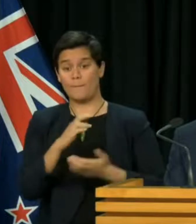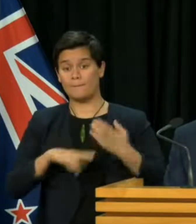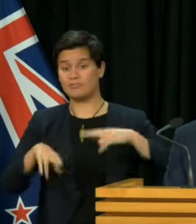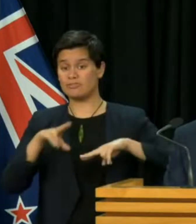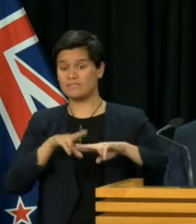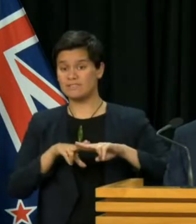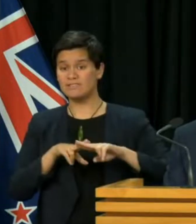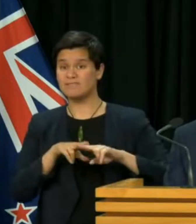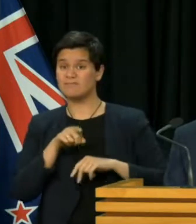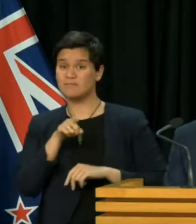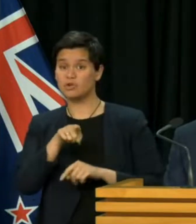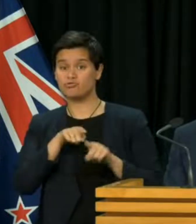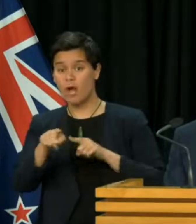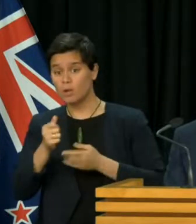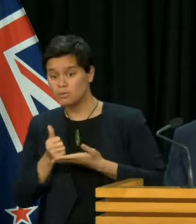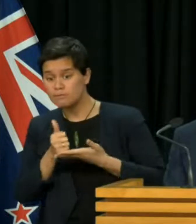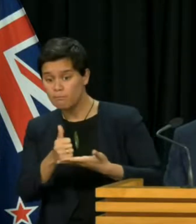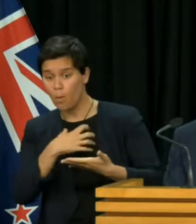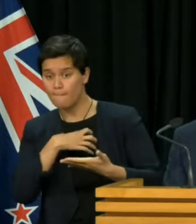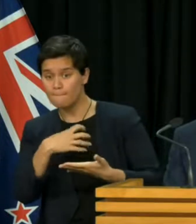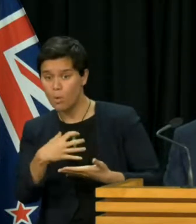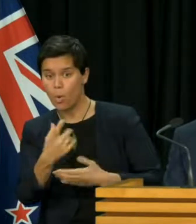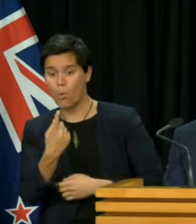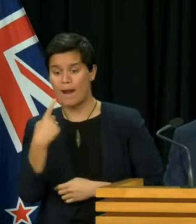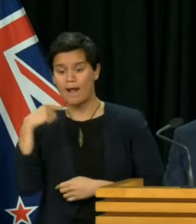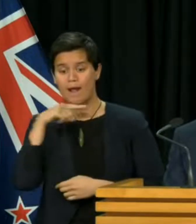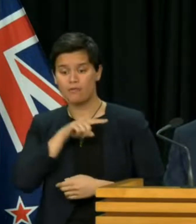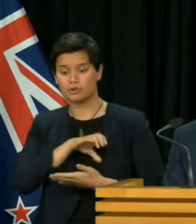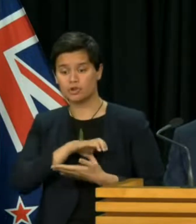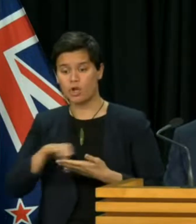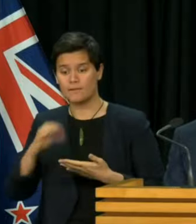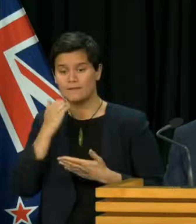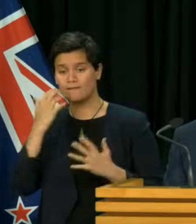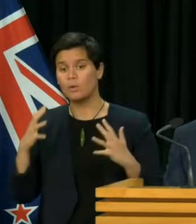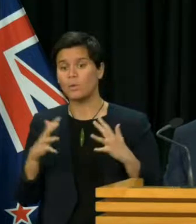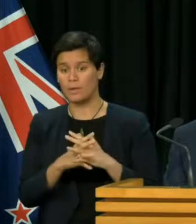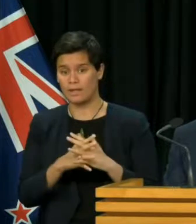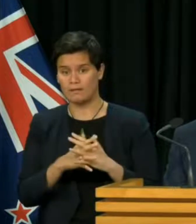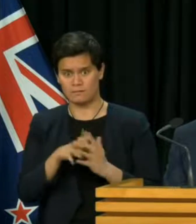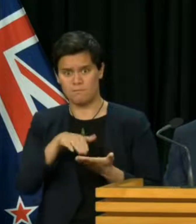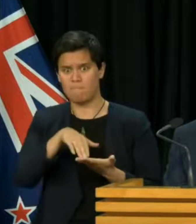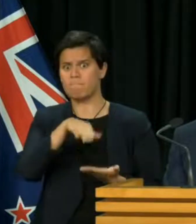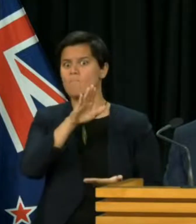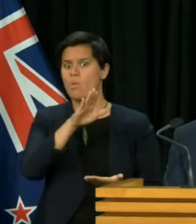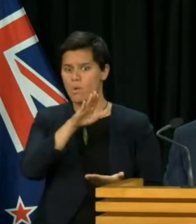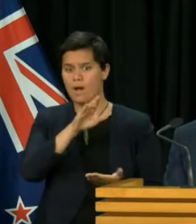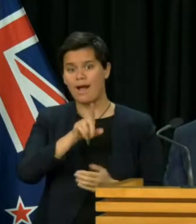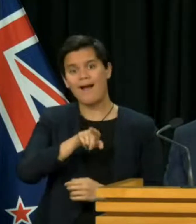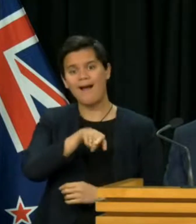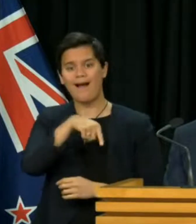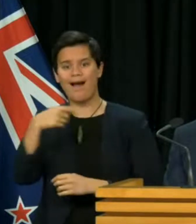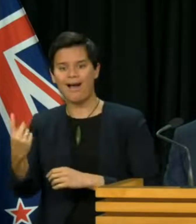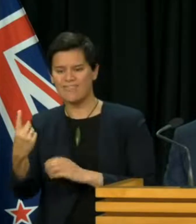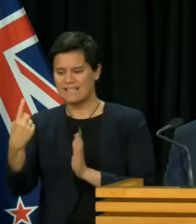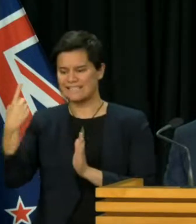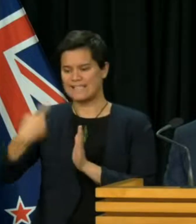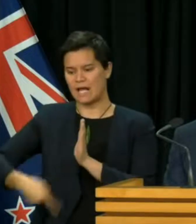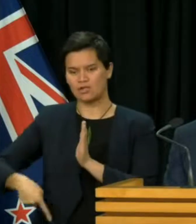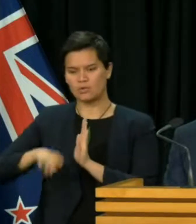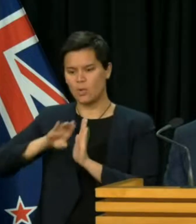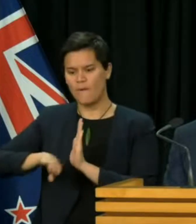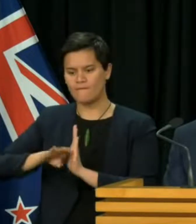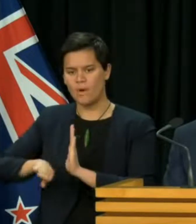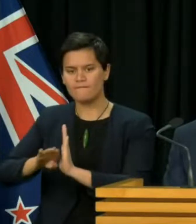of $100 a week for sole parent families, much, much more significant than some of the sanctions that we are removing now as